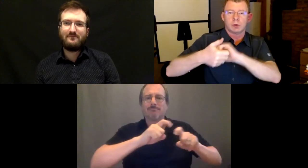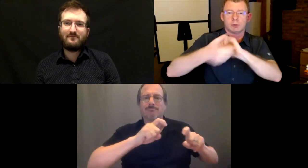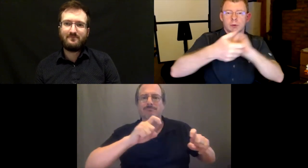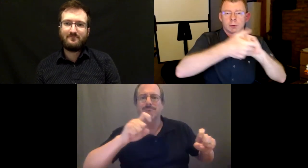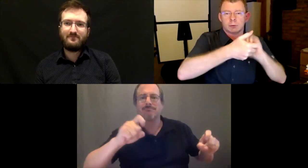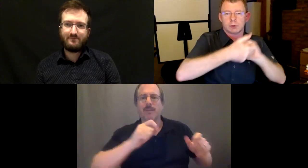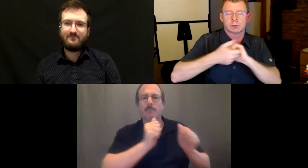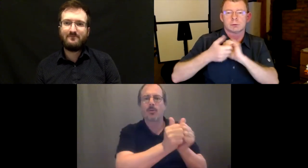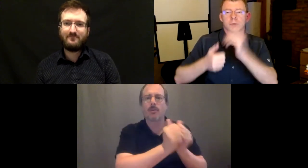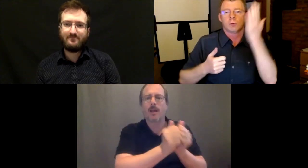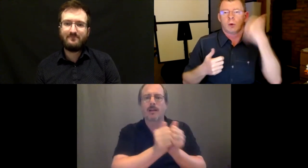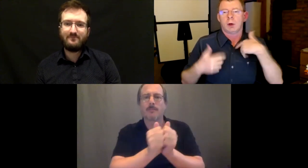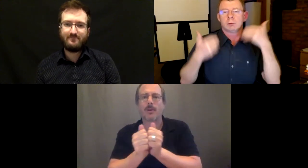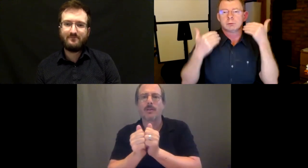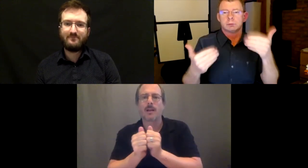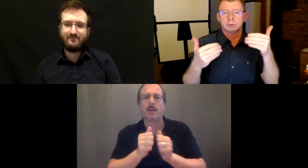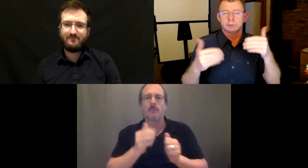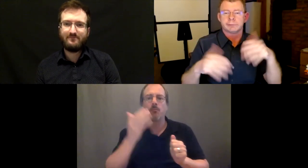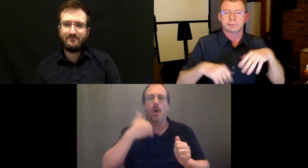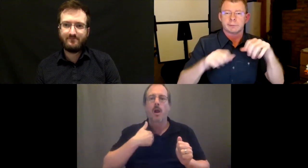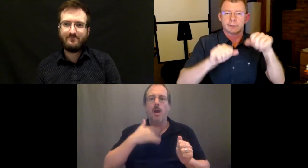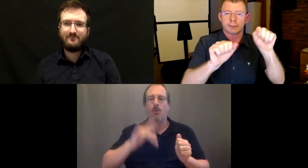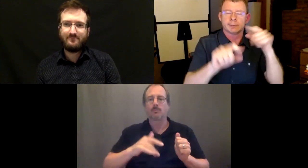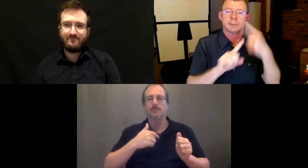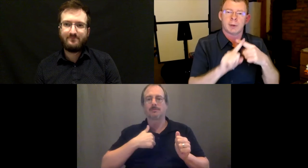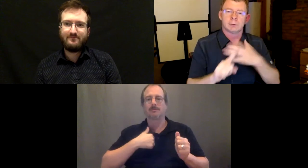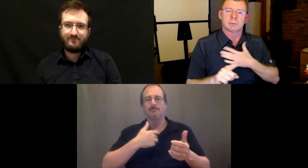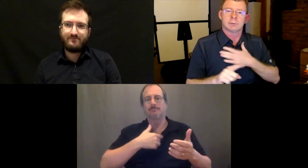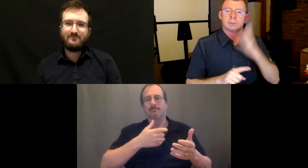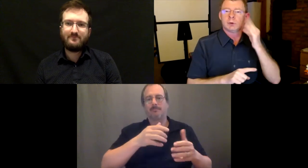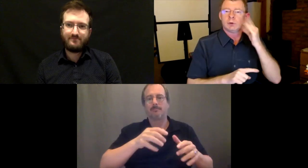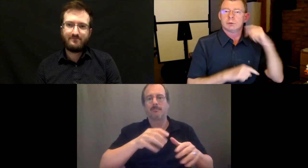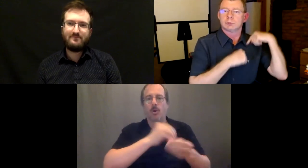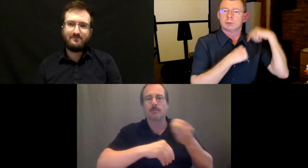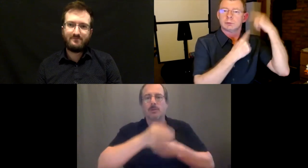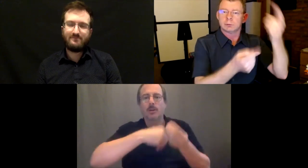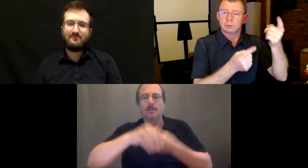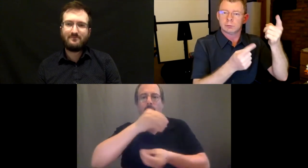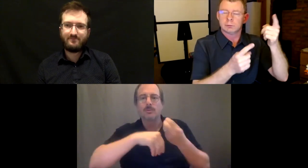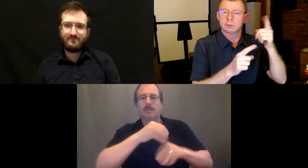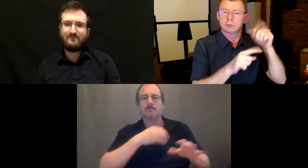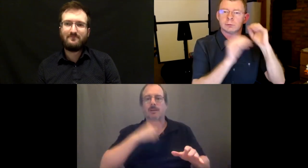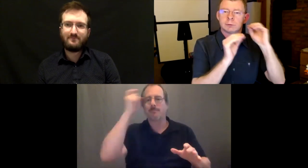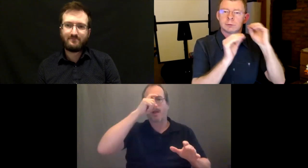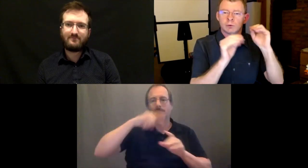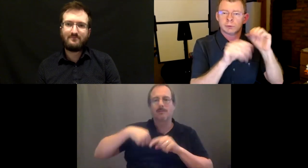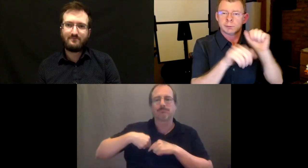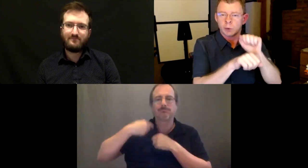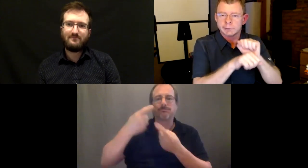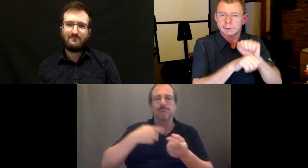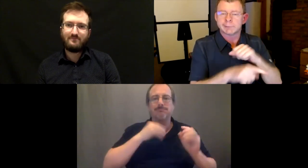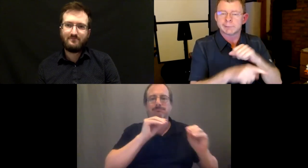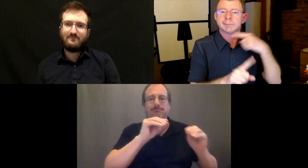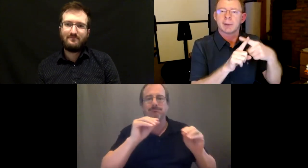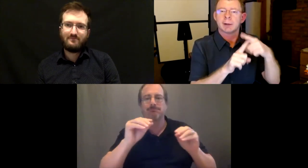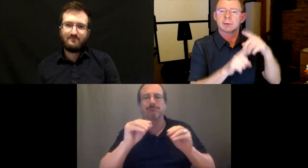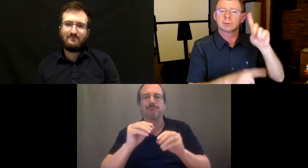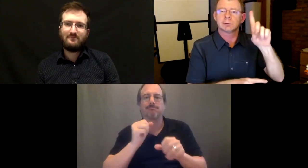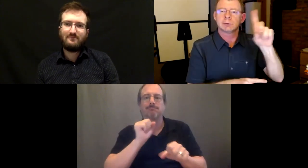been partnered up with and involved with a lot of employment opportunities, along with my experiences in my 20